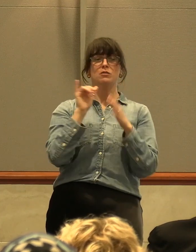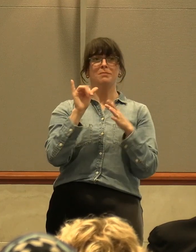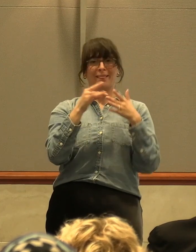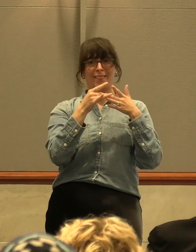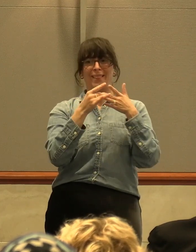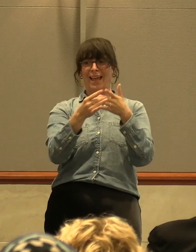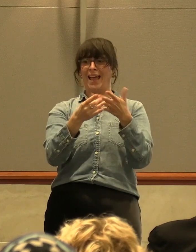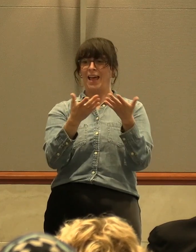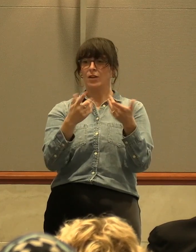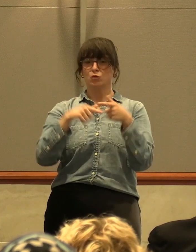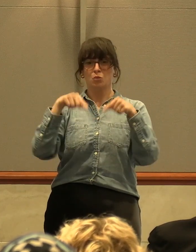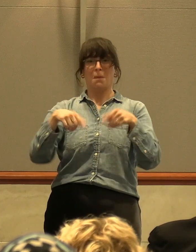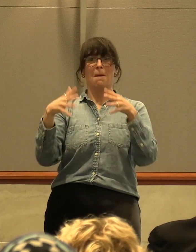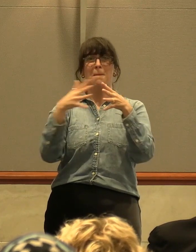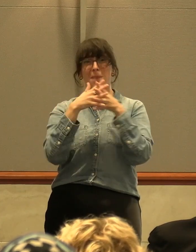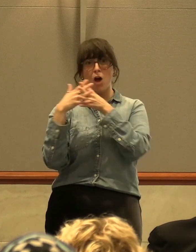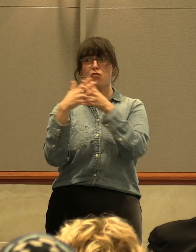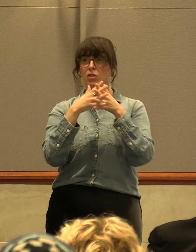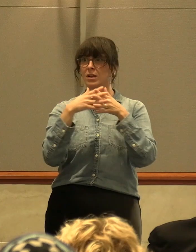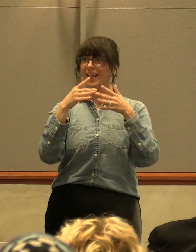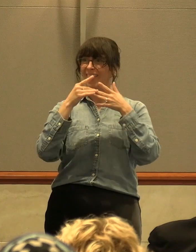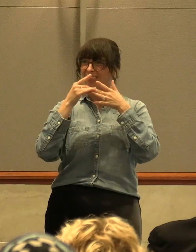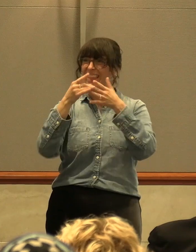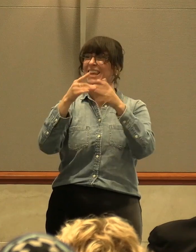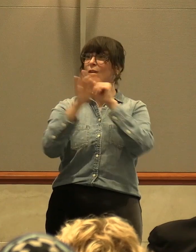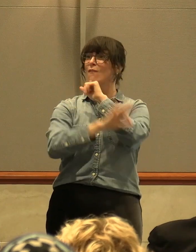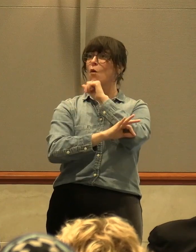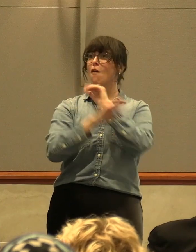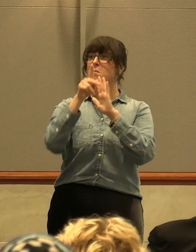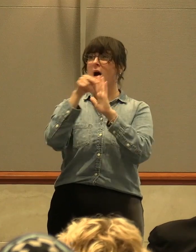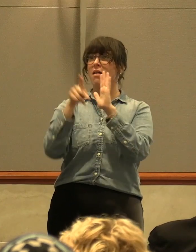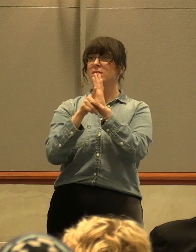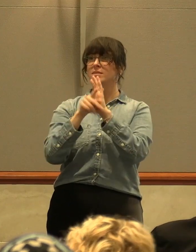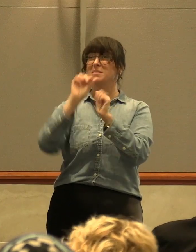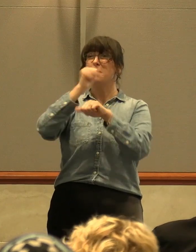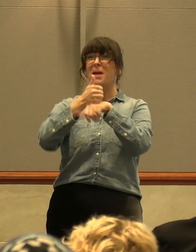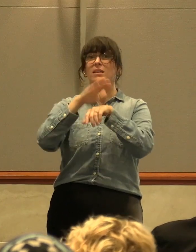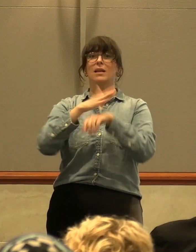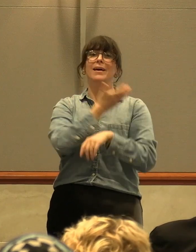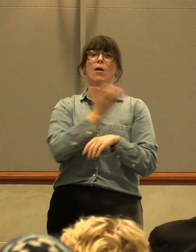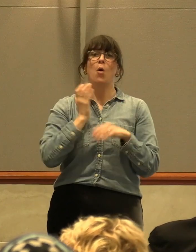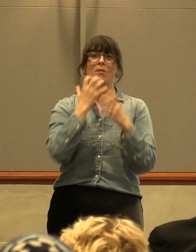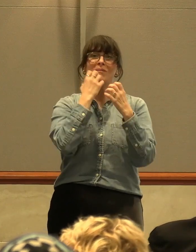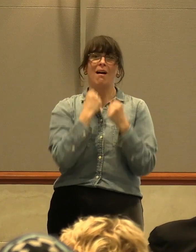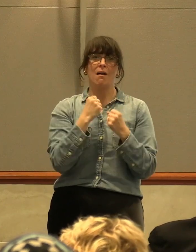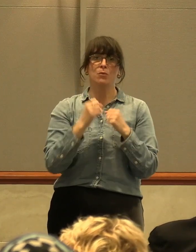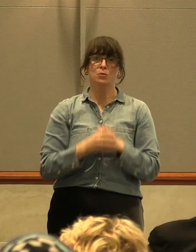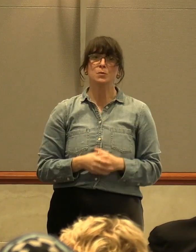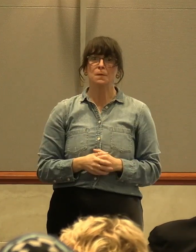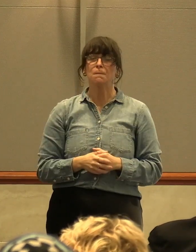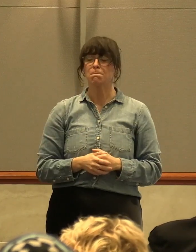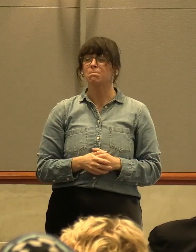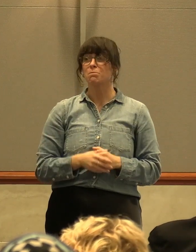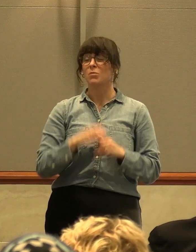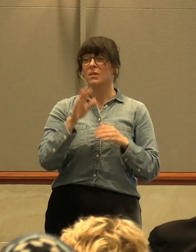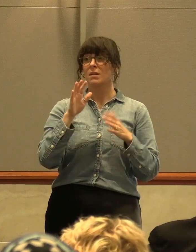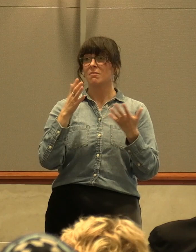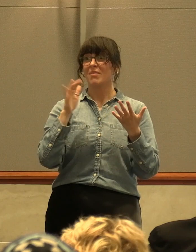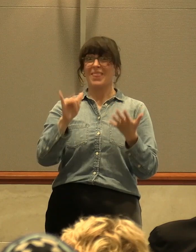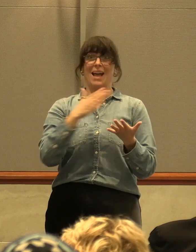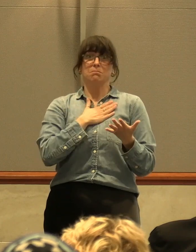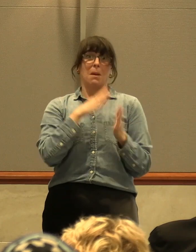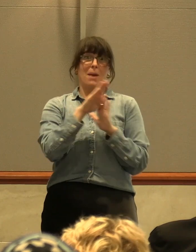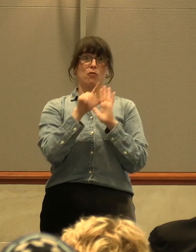led to America leading in foreign policy based upon their values. And that's really